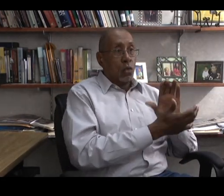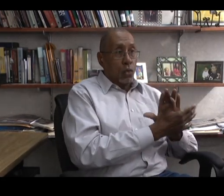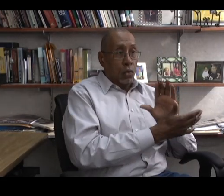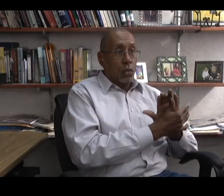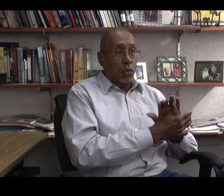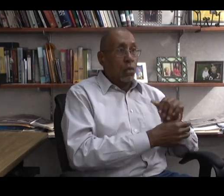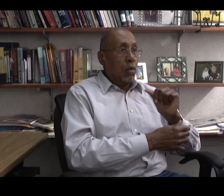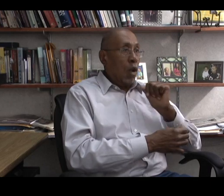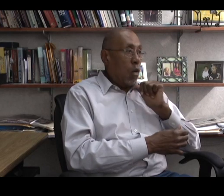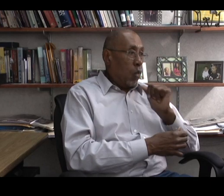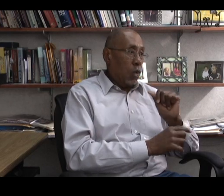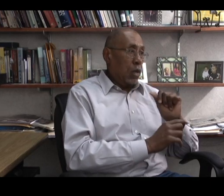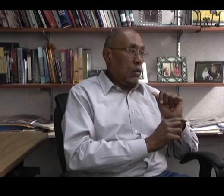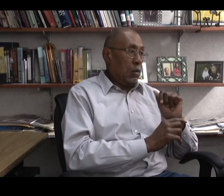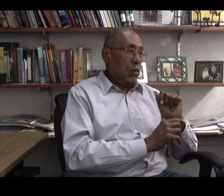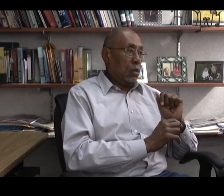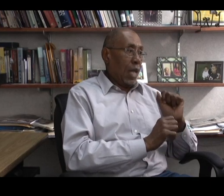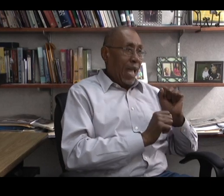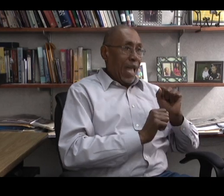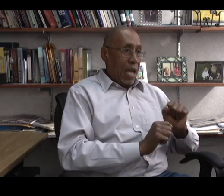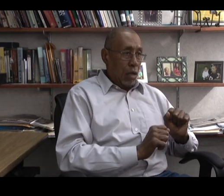change. I